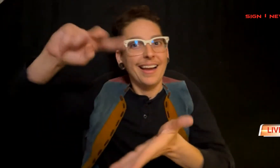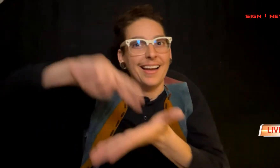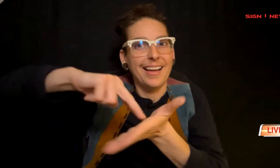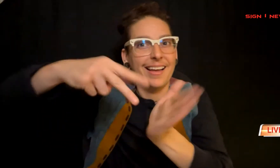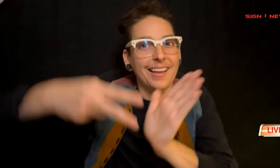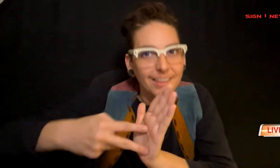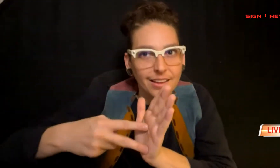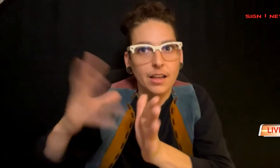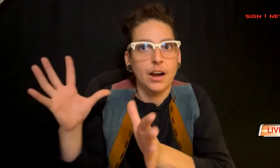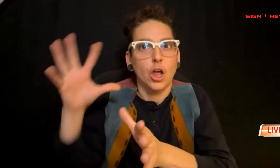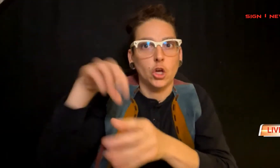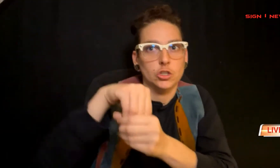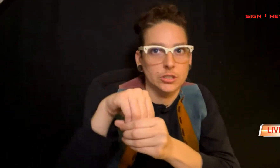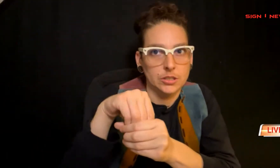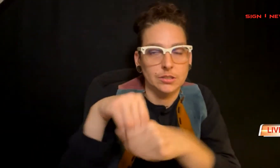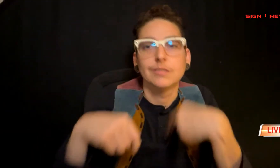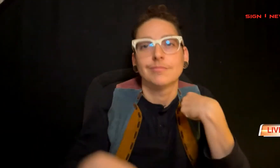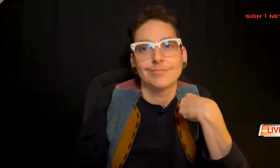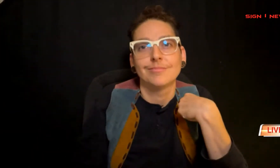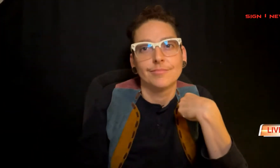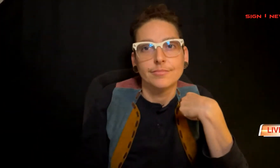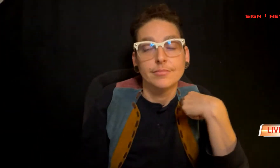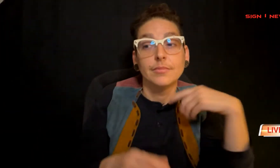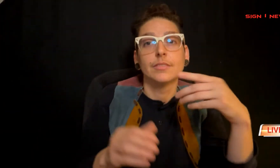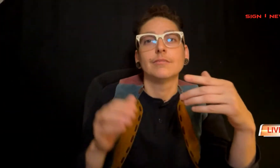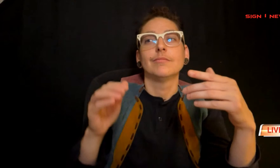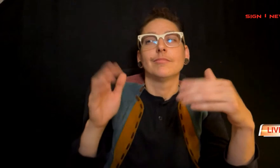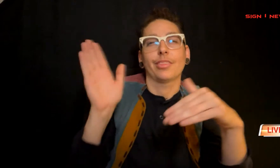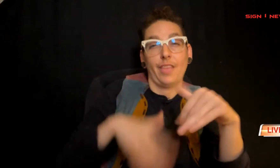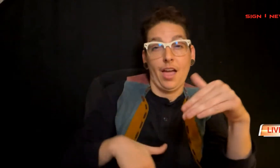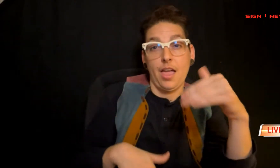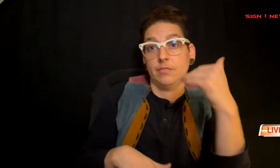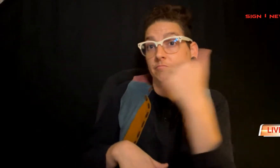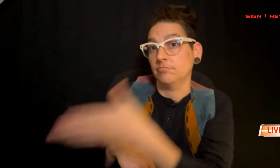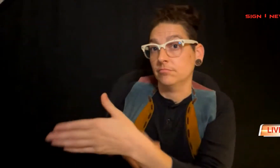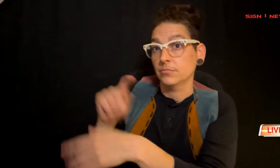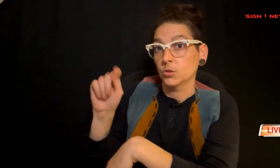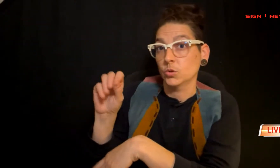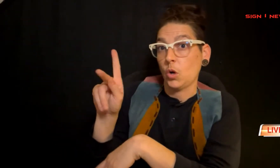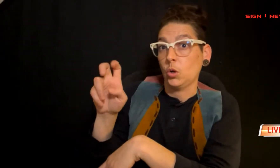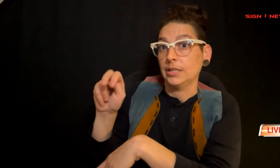I prefer working with film companies that intentionally include